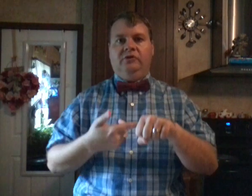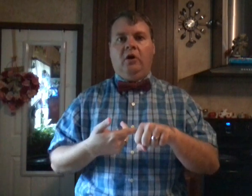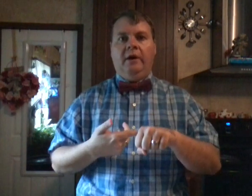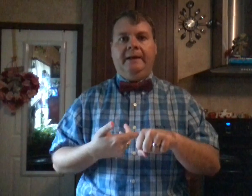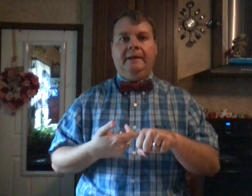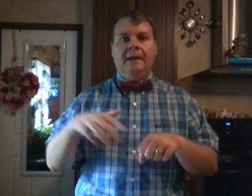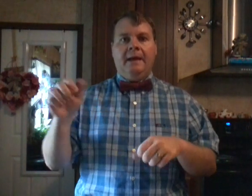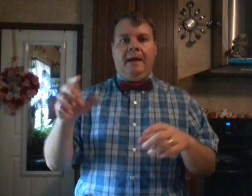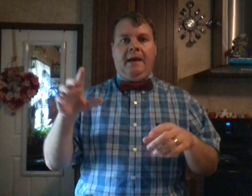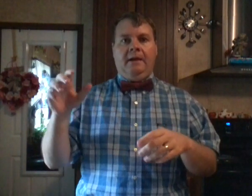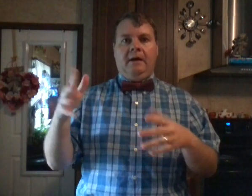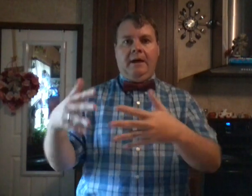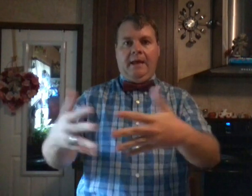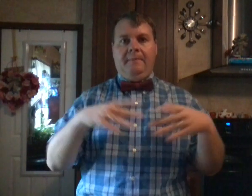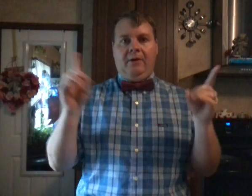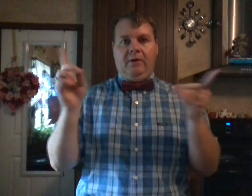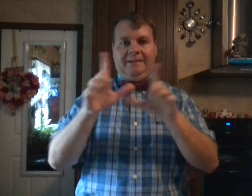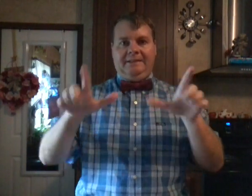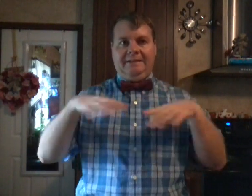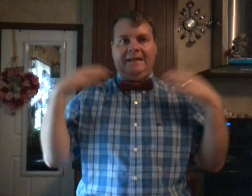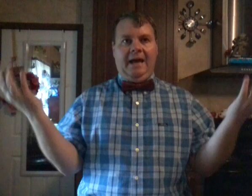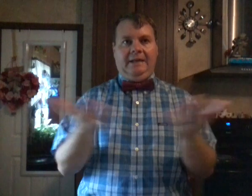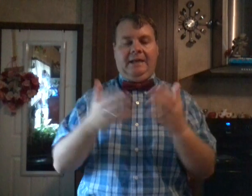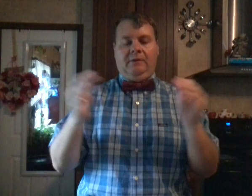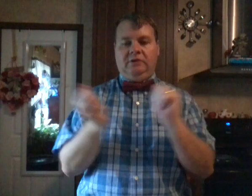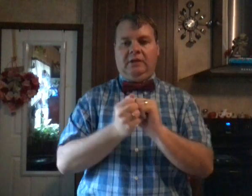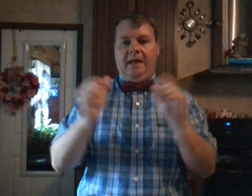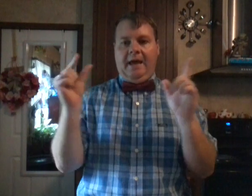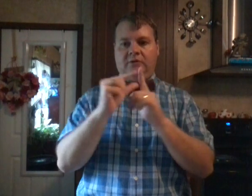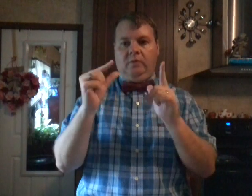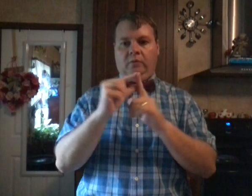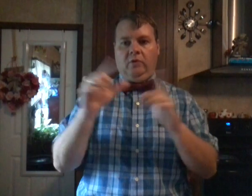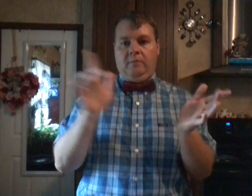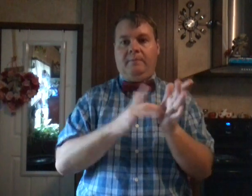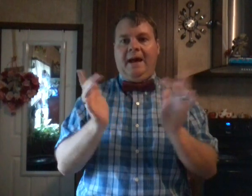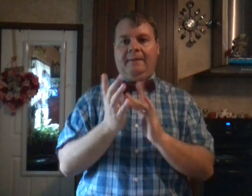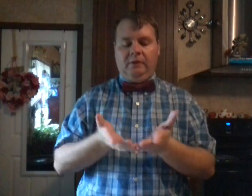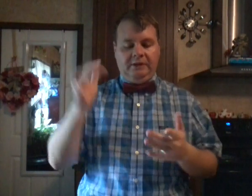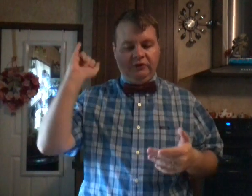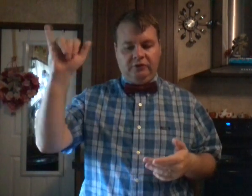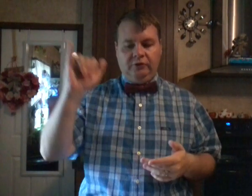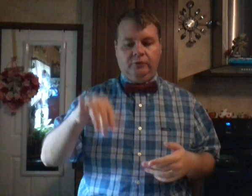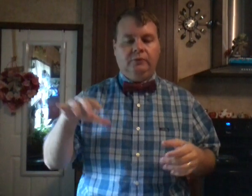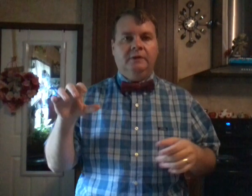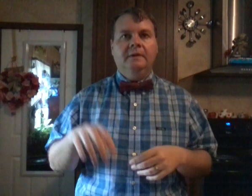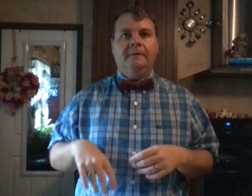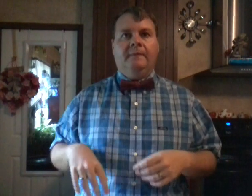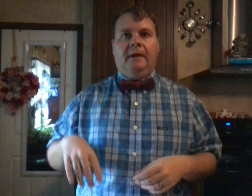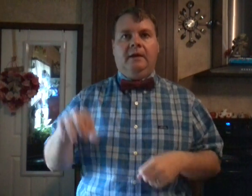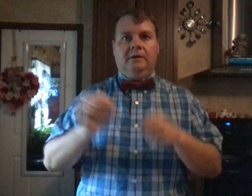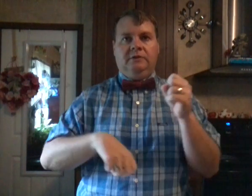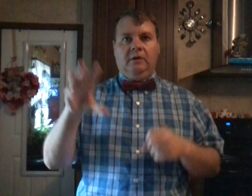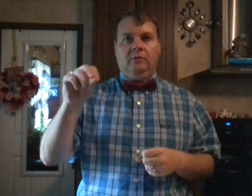starting an American Sign Language class with Word Bible Institute. And so,